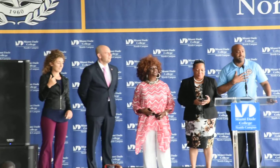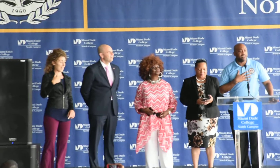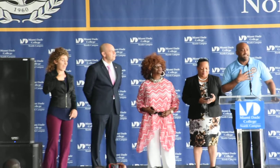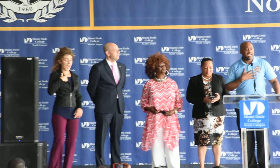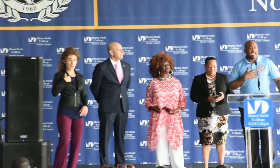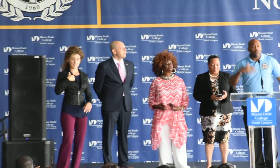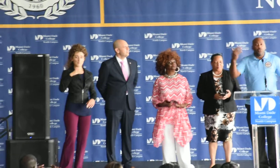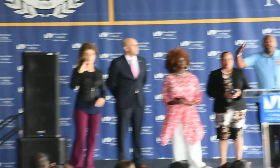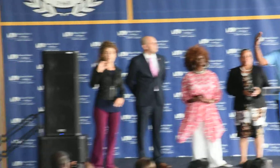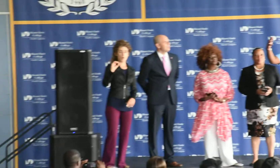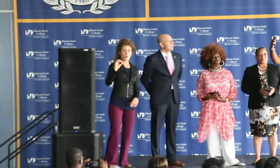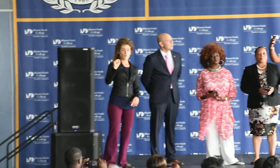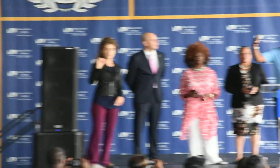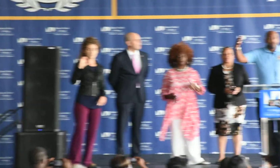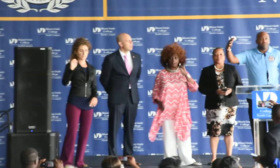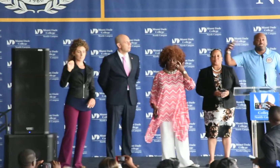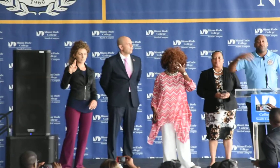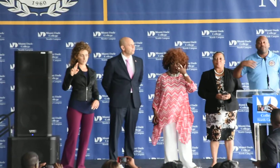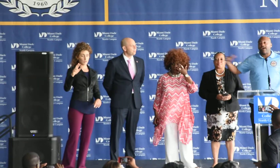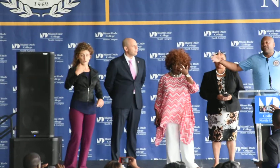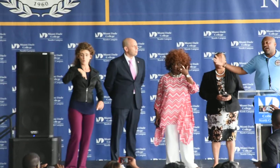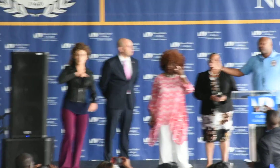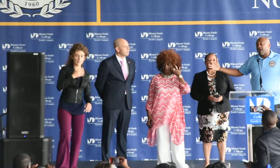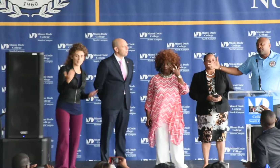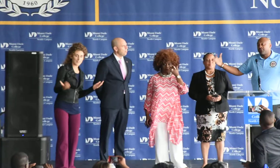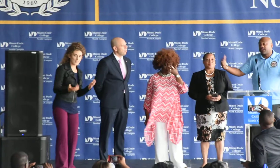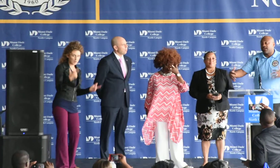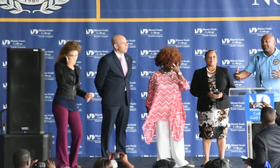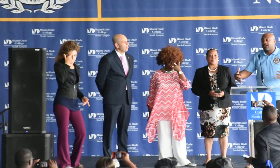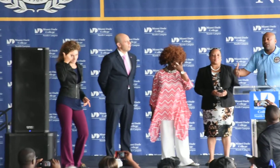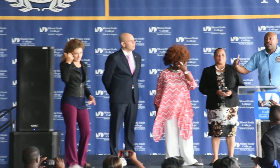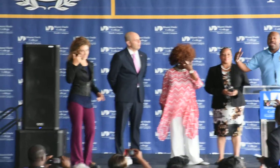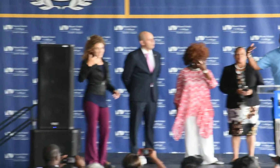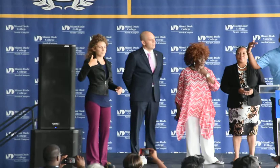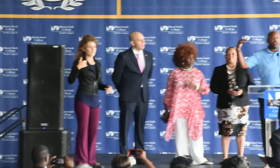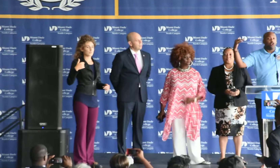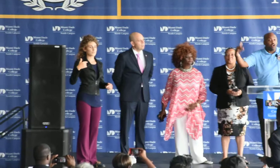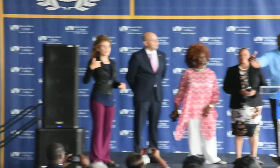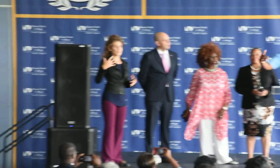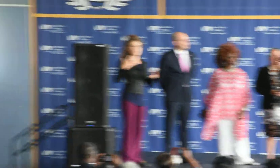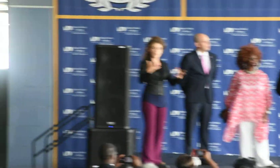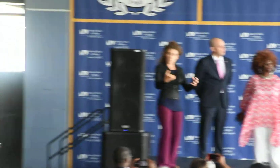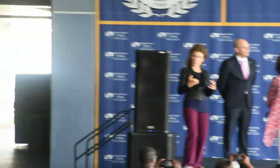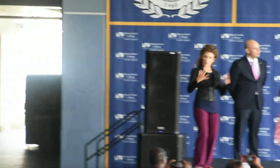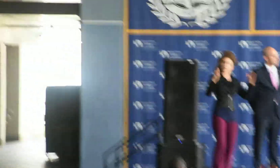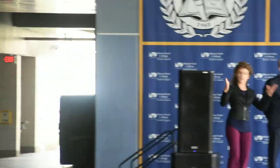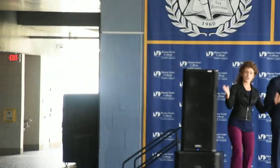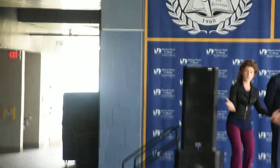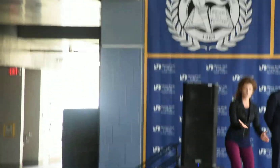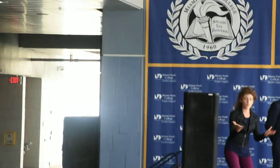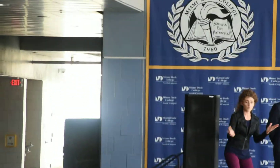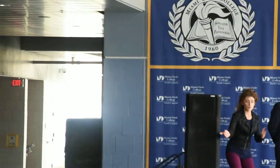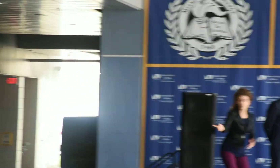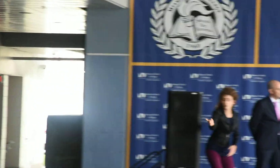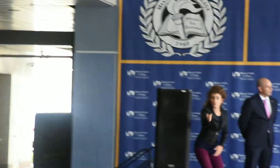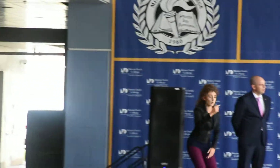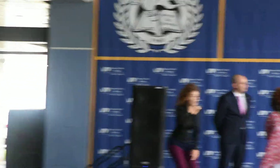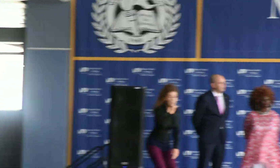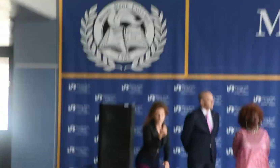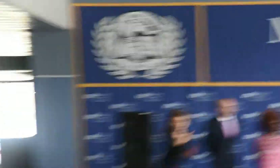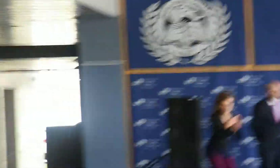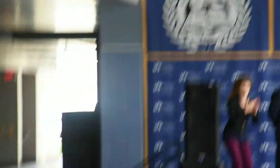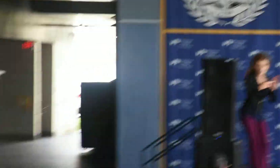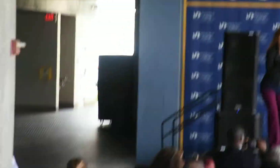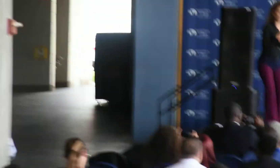Oscar Brannon, and we're here because we found it not robbery to come here and encourage you not just to register to vote.